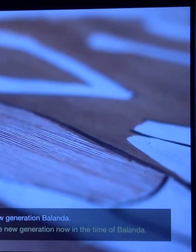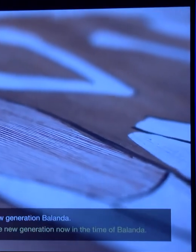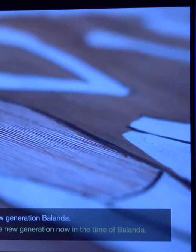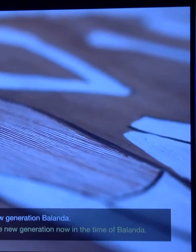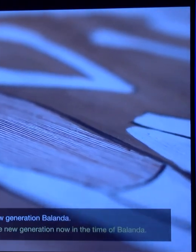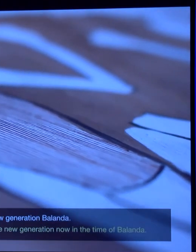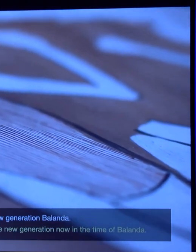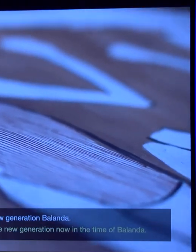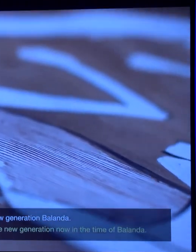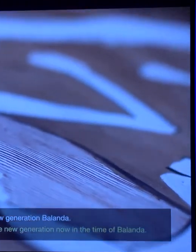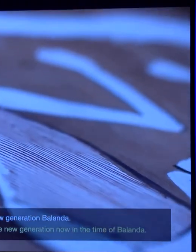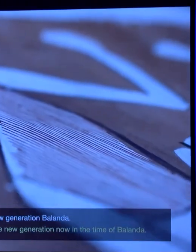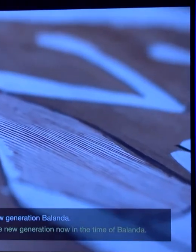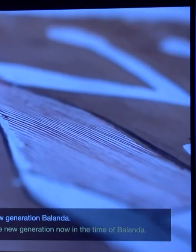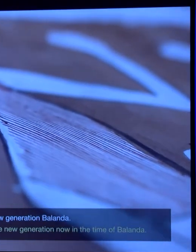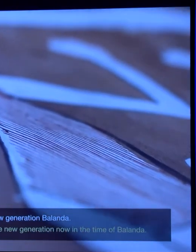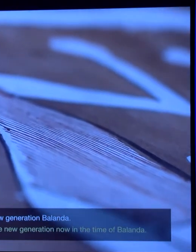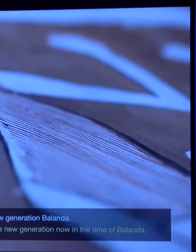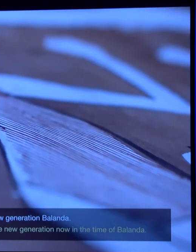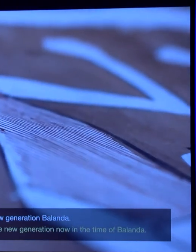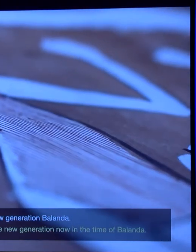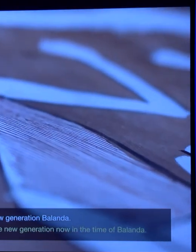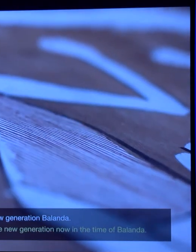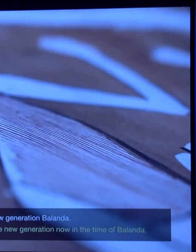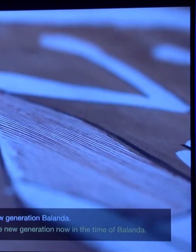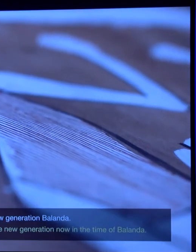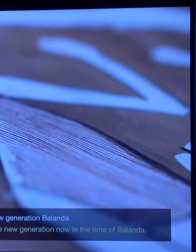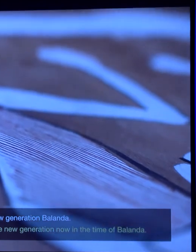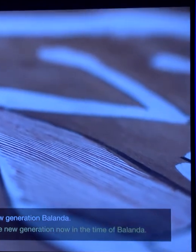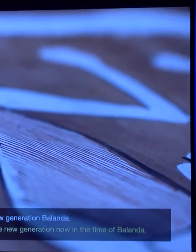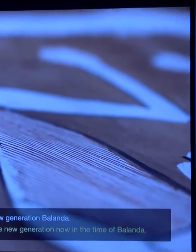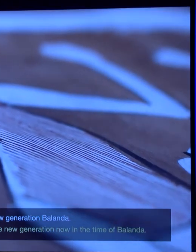now coro go bo pa iskri